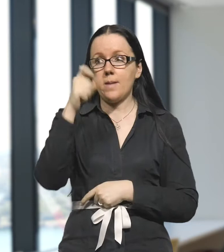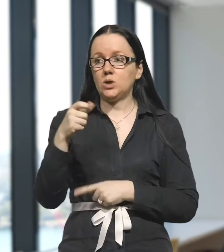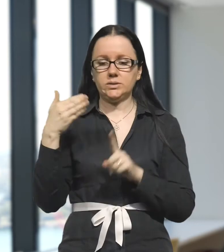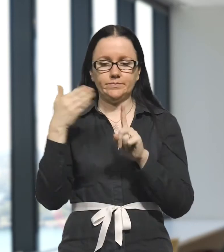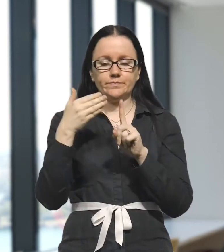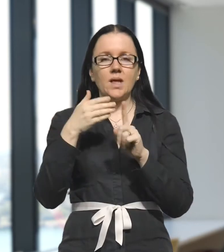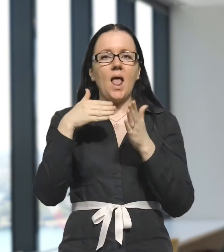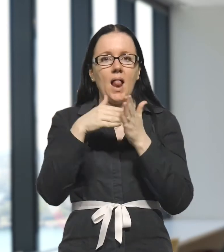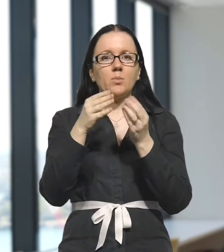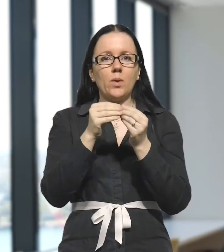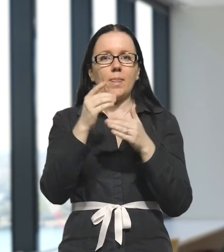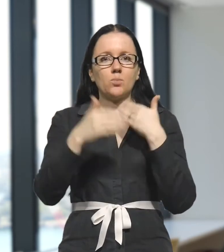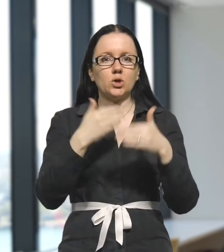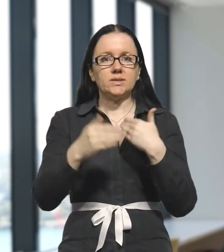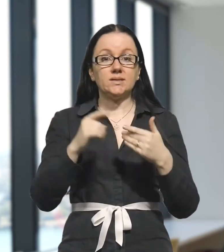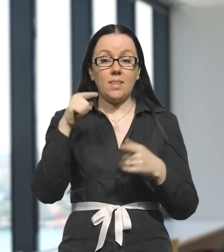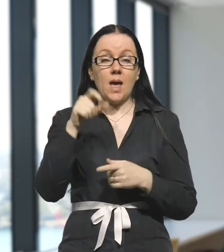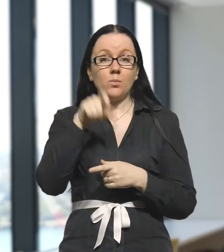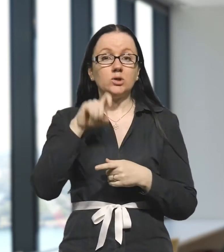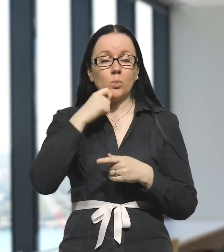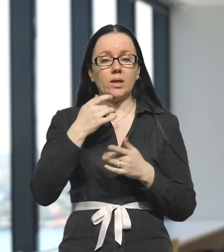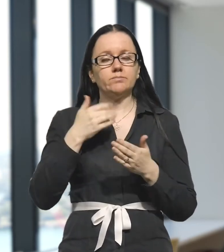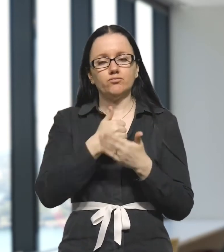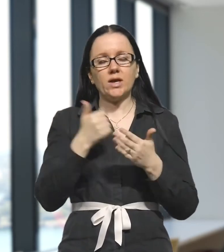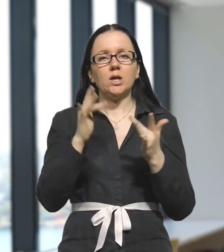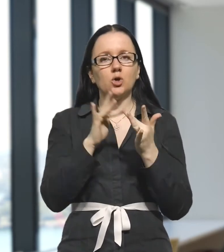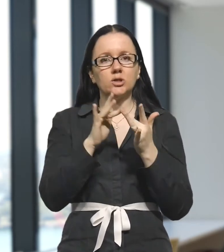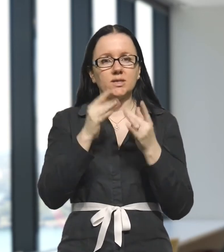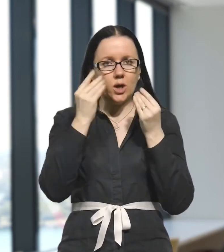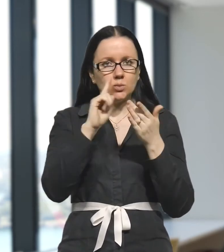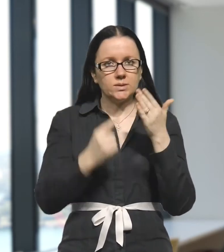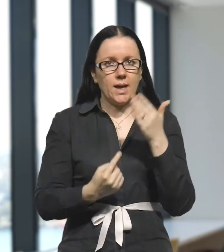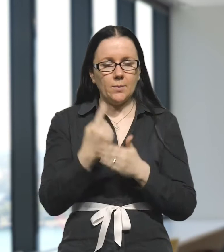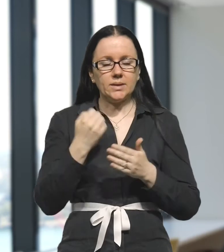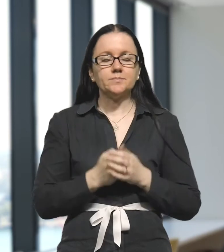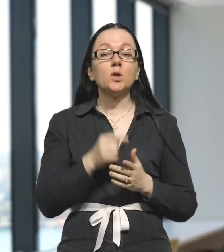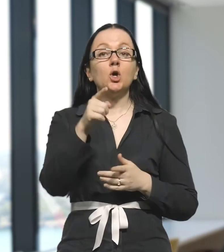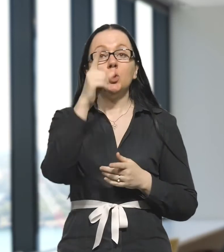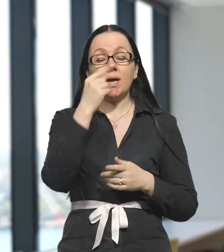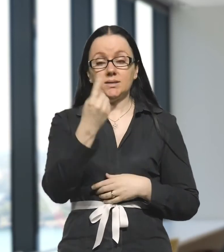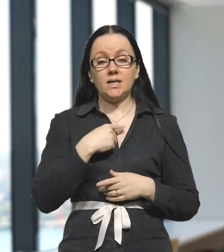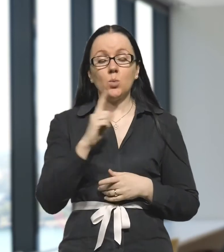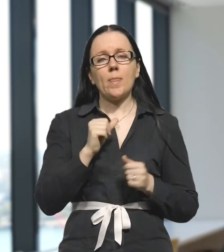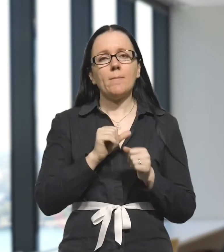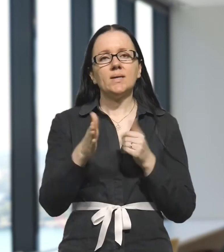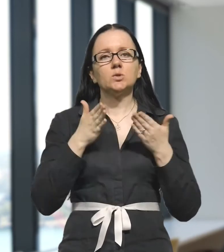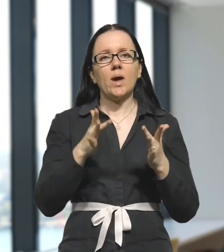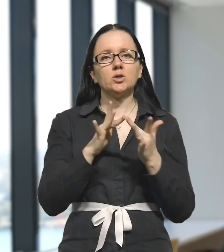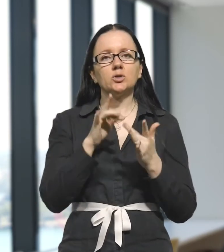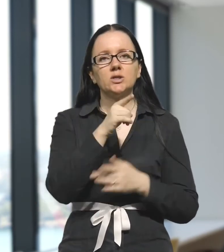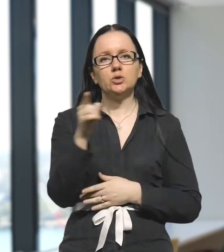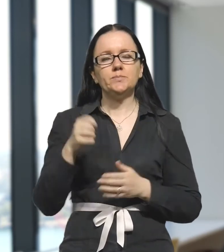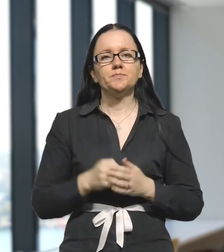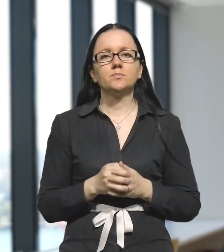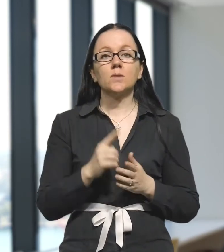process, and we'll keep you regularly updated. You can also let us know the best way to contact you. We'll review your